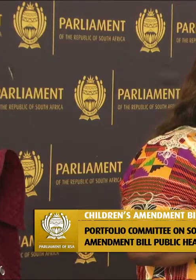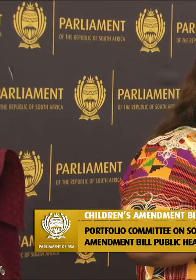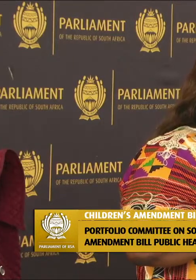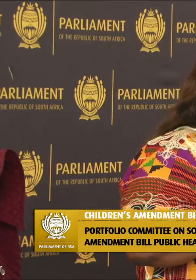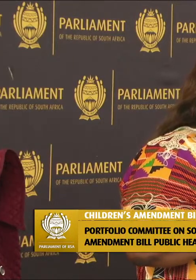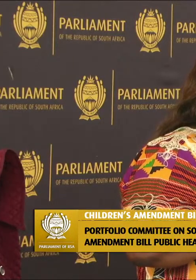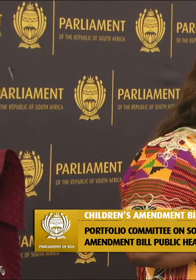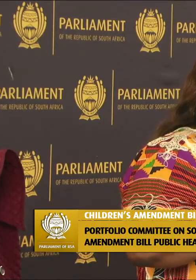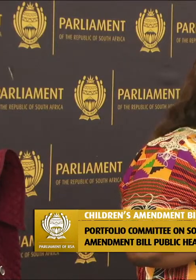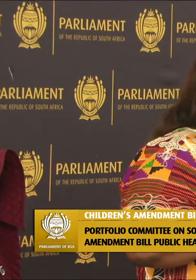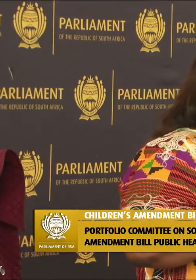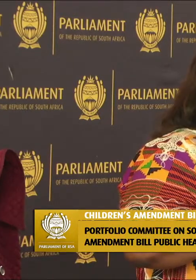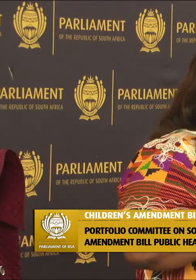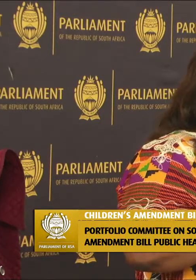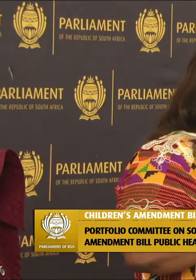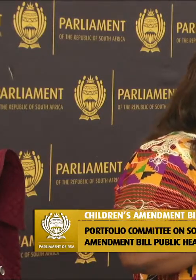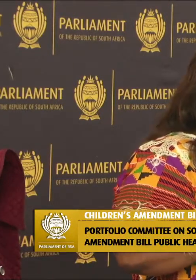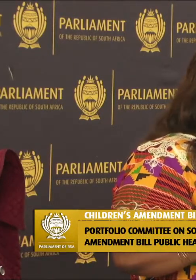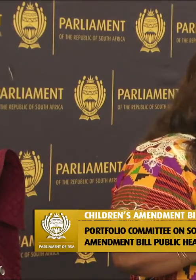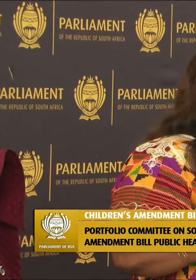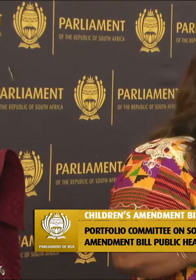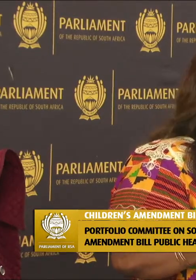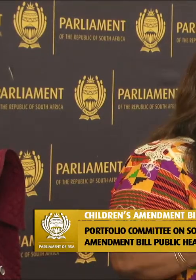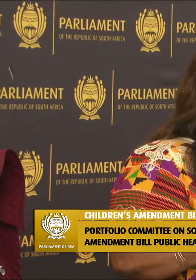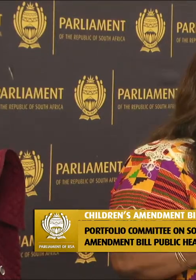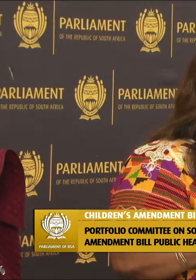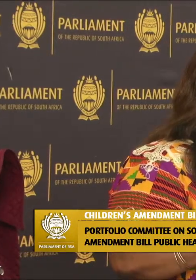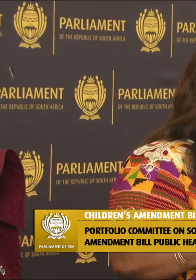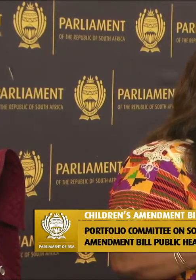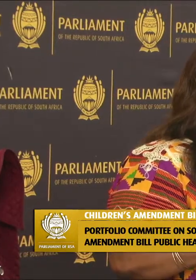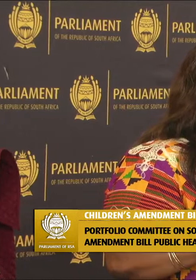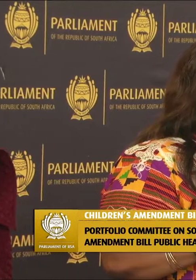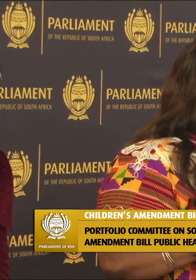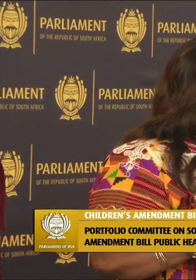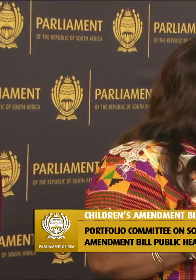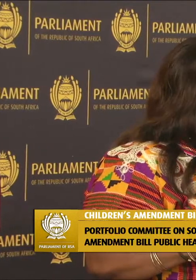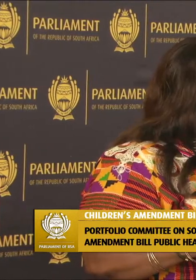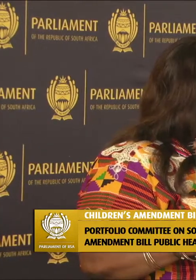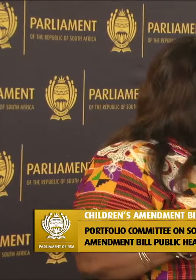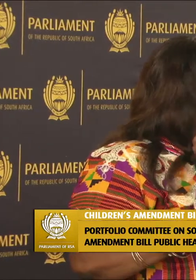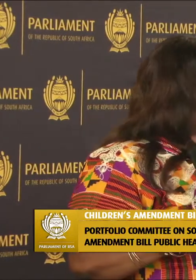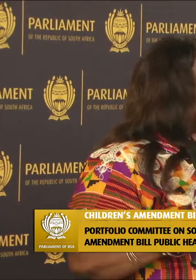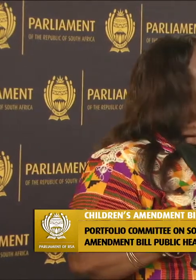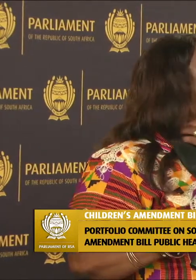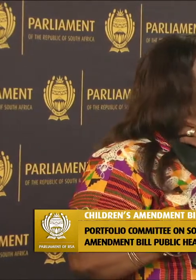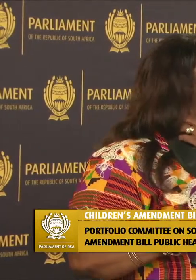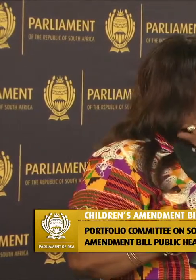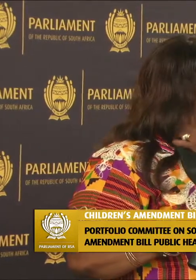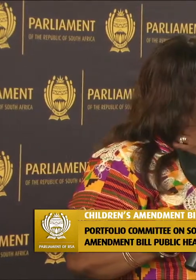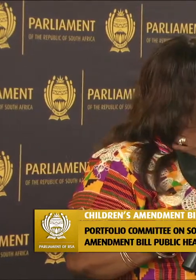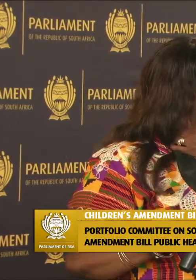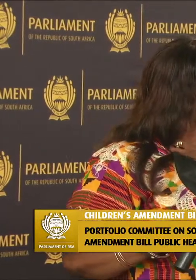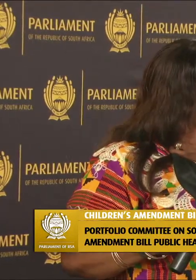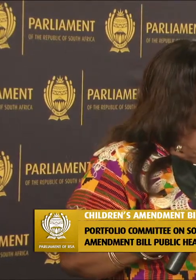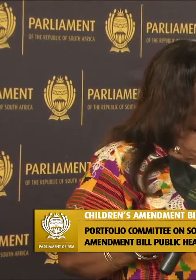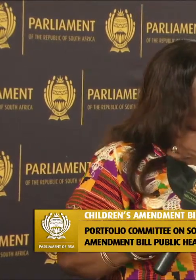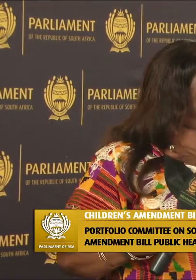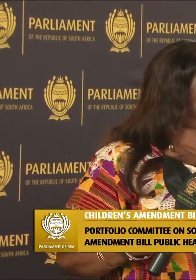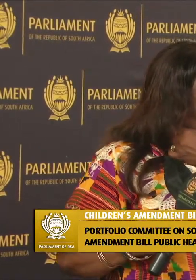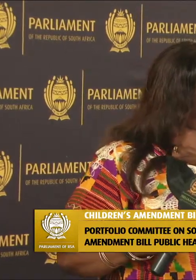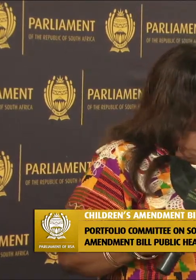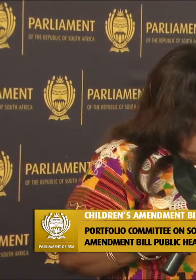Sengibingelele nonke ngakho ngizothanda ukuthi ngikhonze nakuza kwethu engisebenza kanye